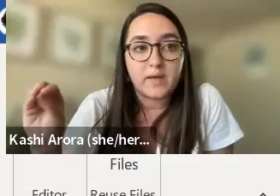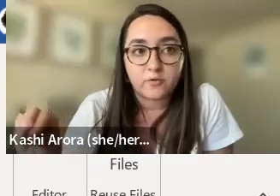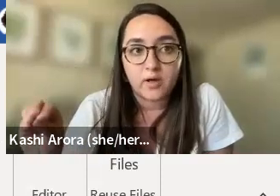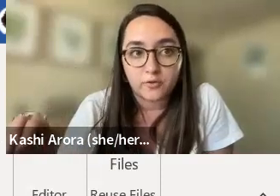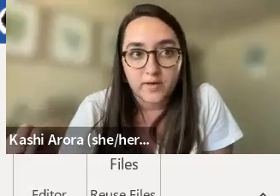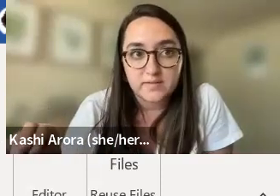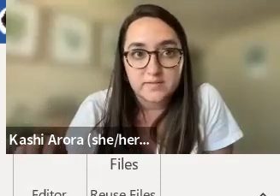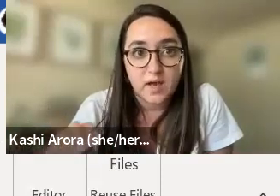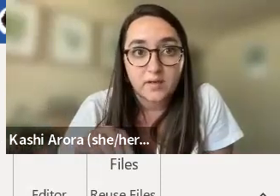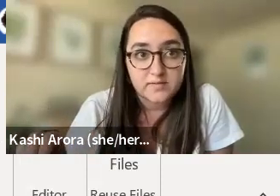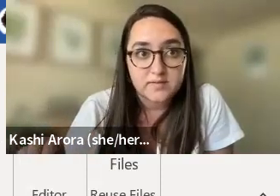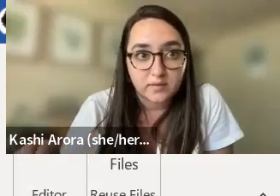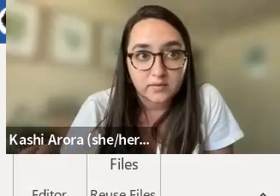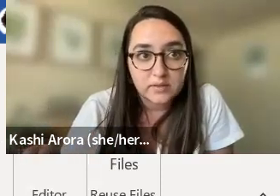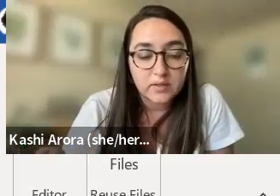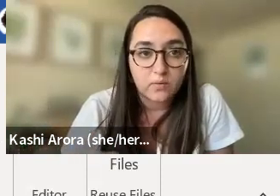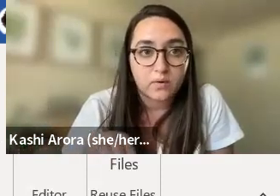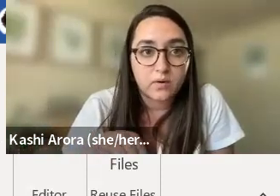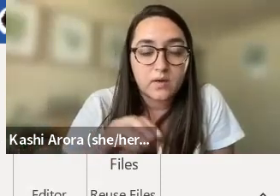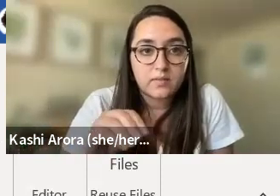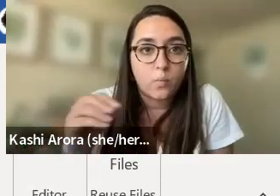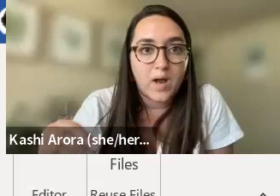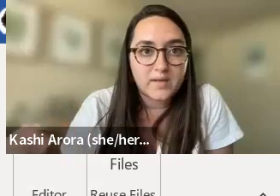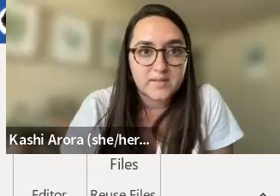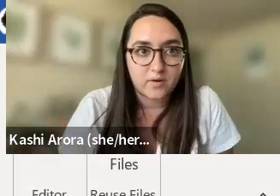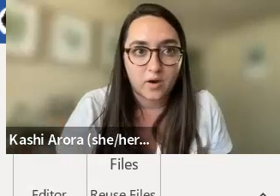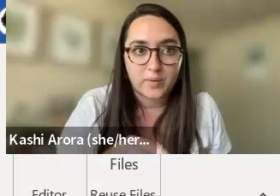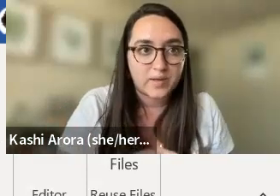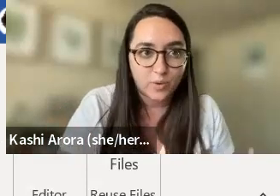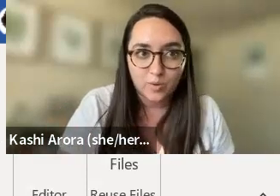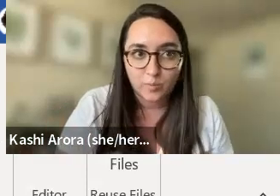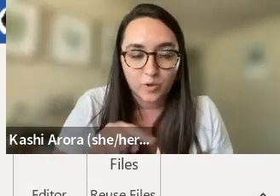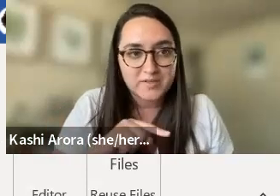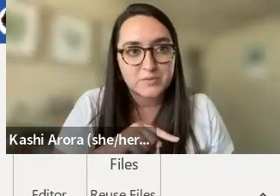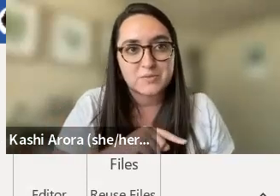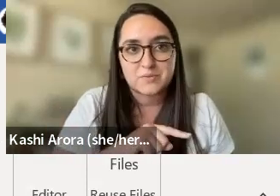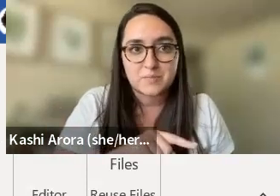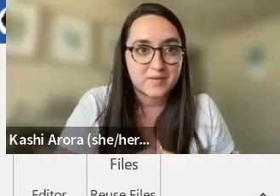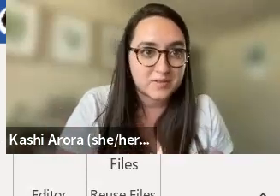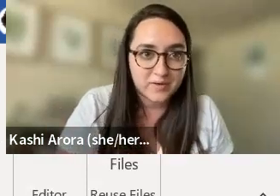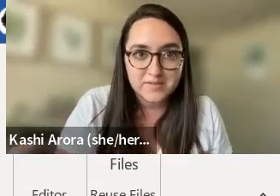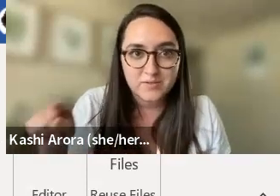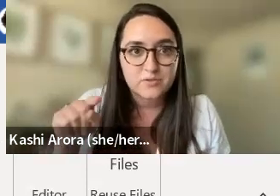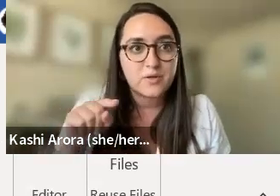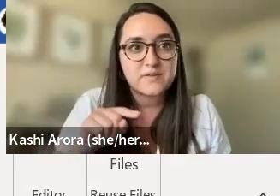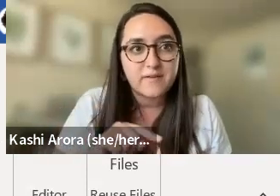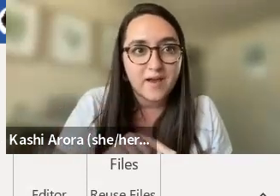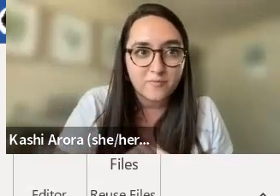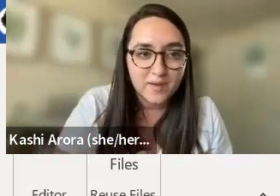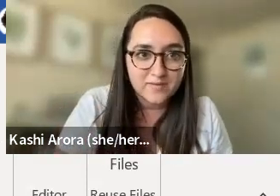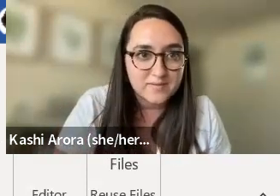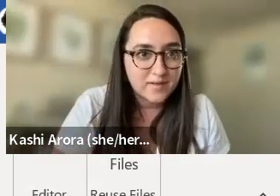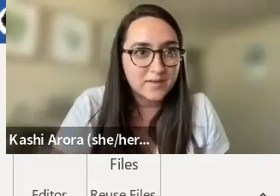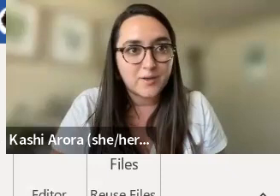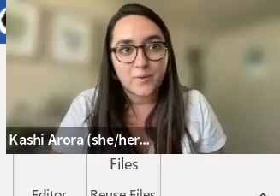of behavioral health crises unnecessarily, or the whys there are because there aren't mobile crisis resources, because the crisis centers close at